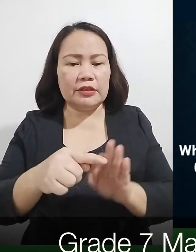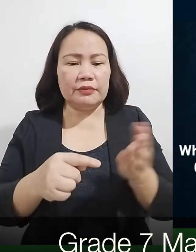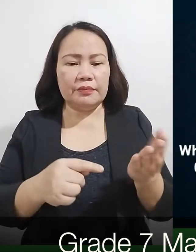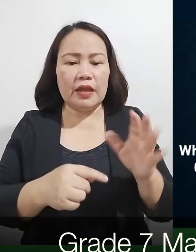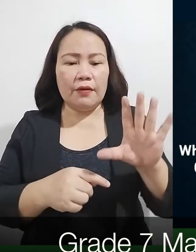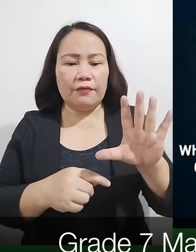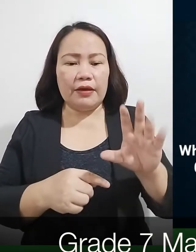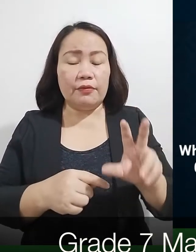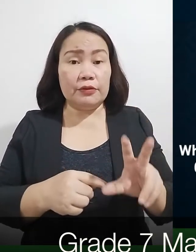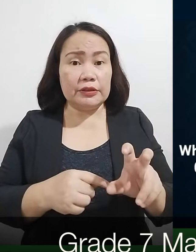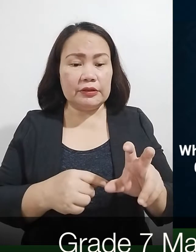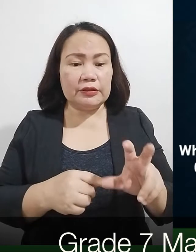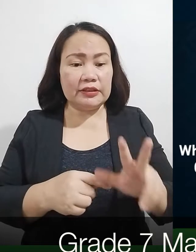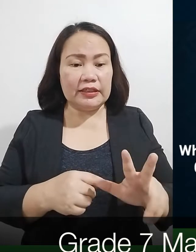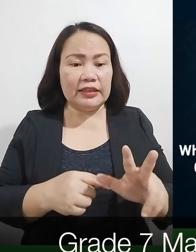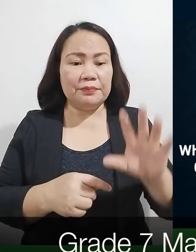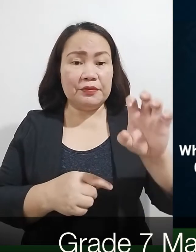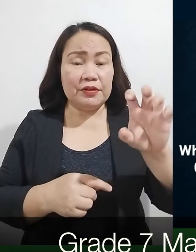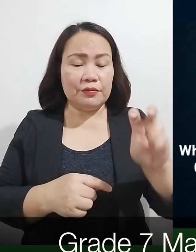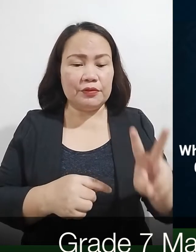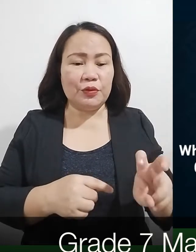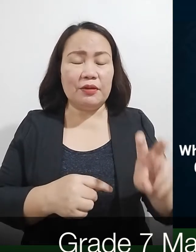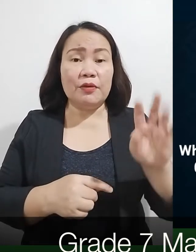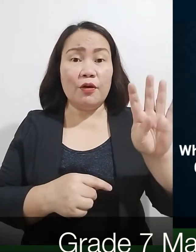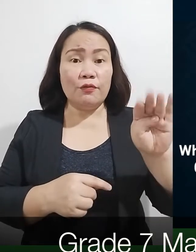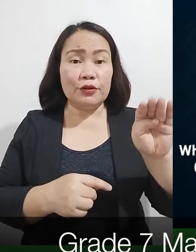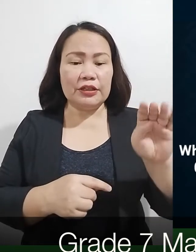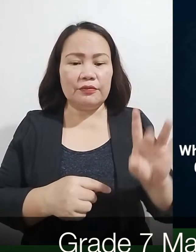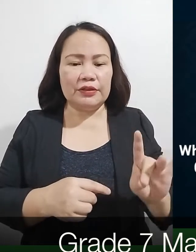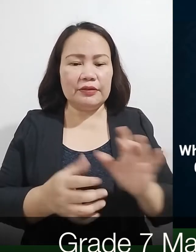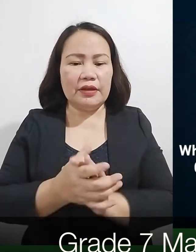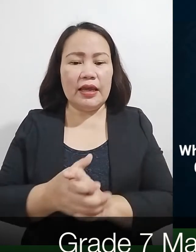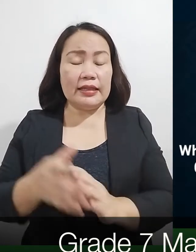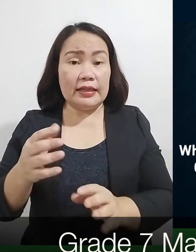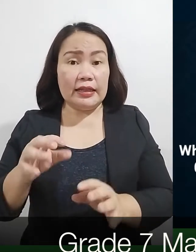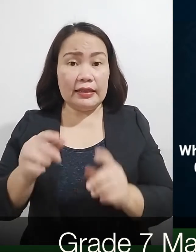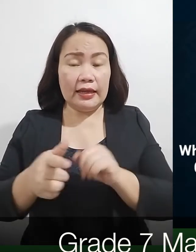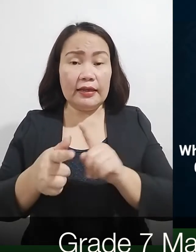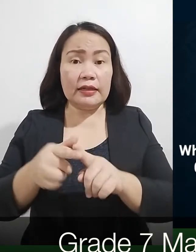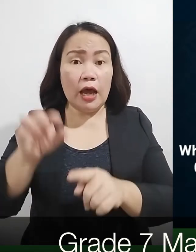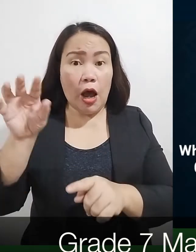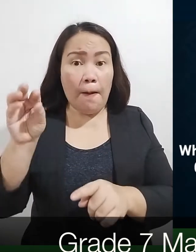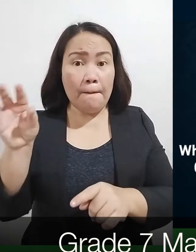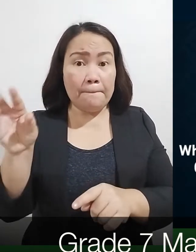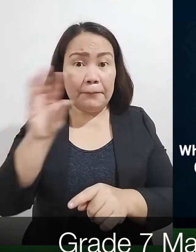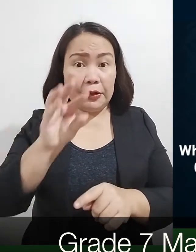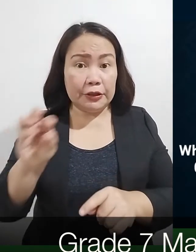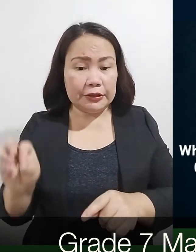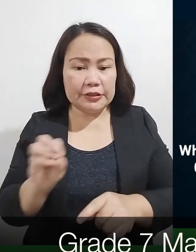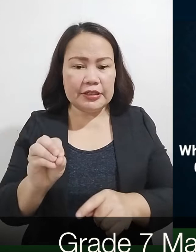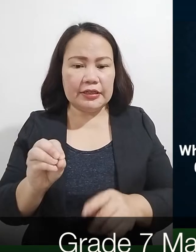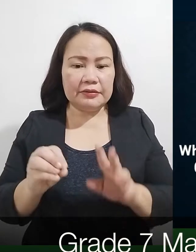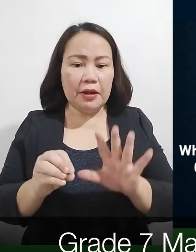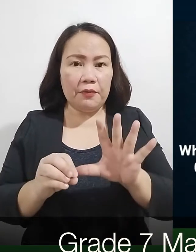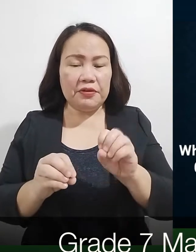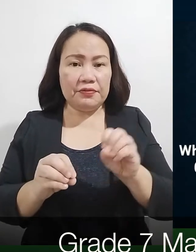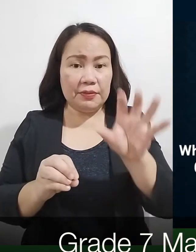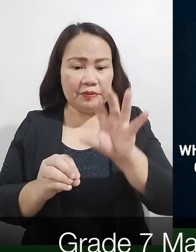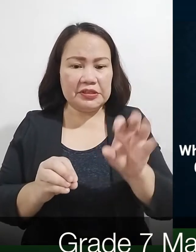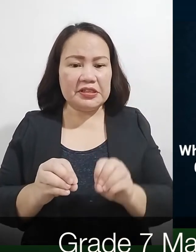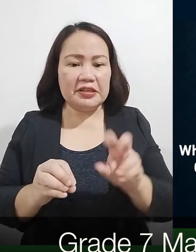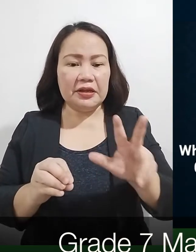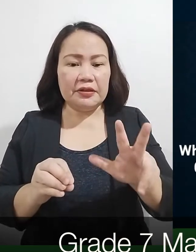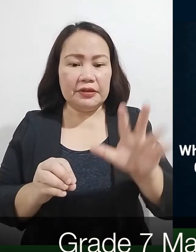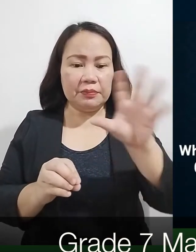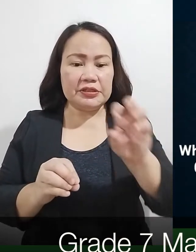12, 14 over 8. Percent, we have 50%, 3%, 75%. And for decimals, we